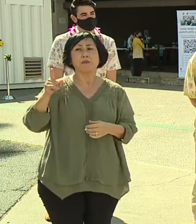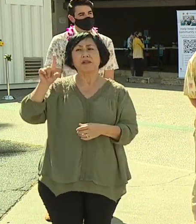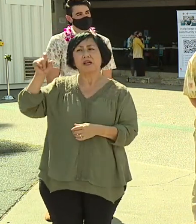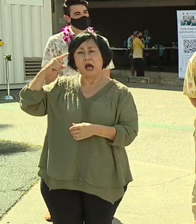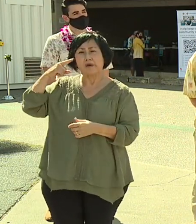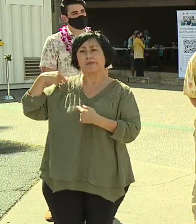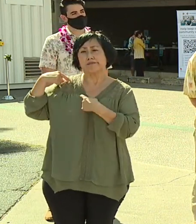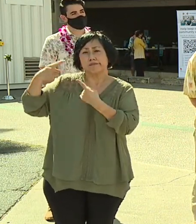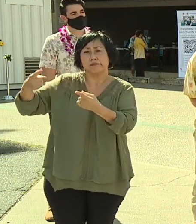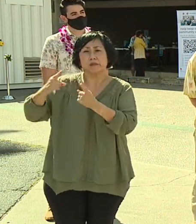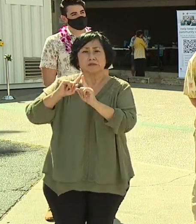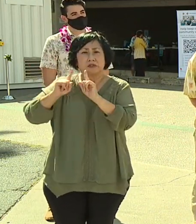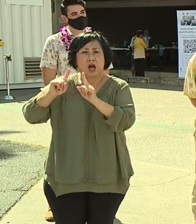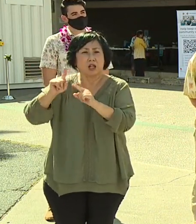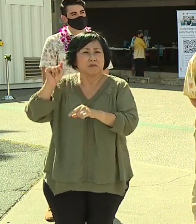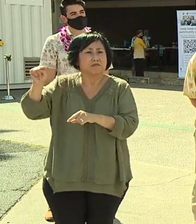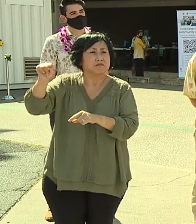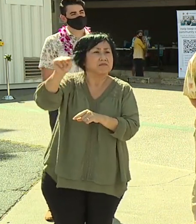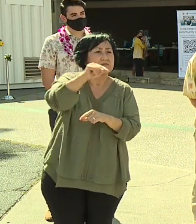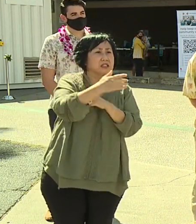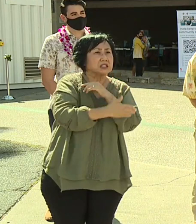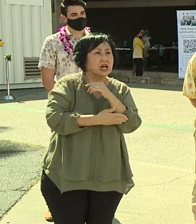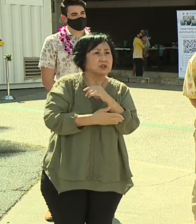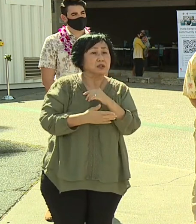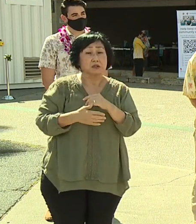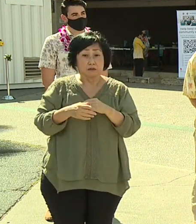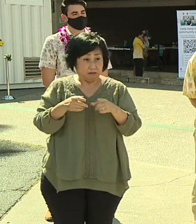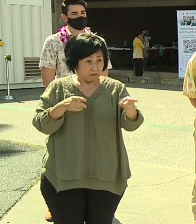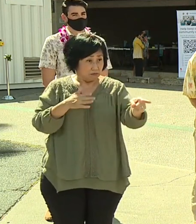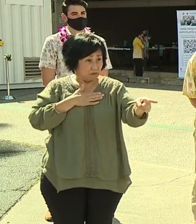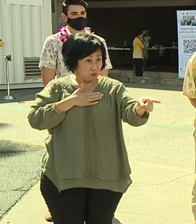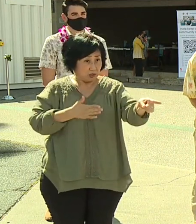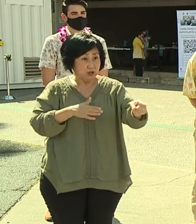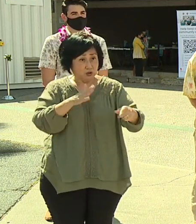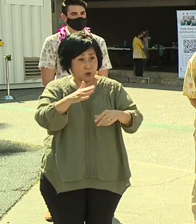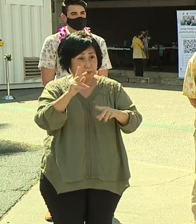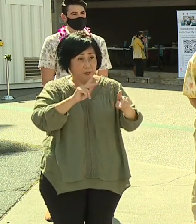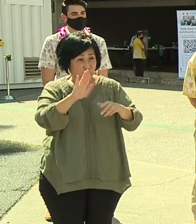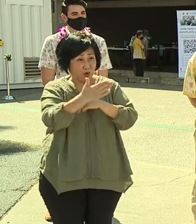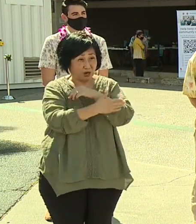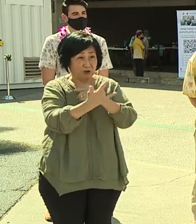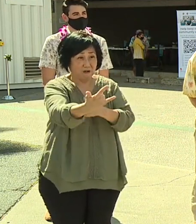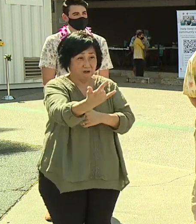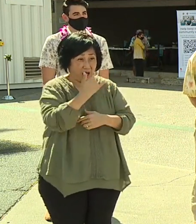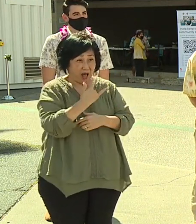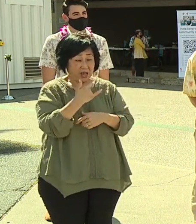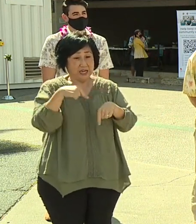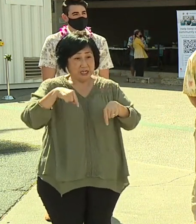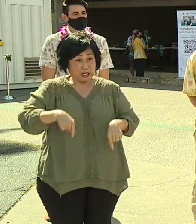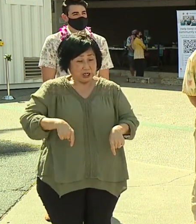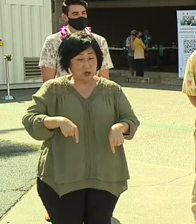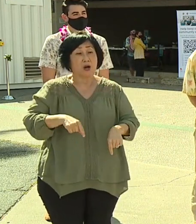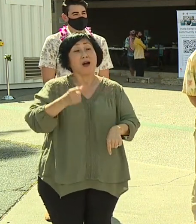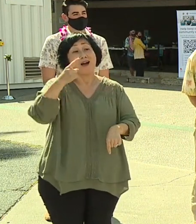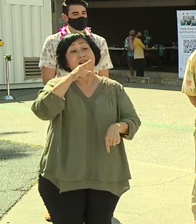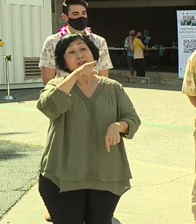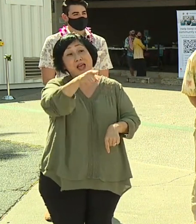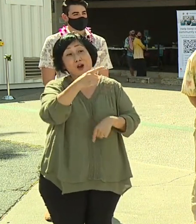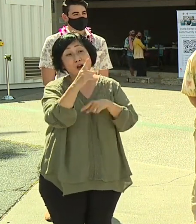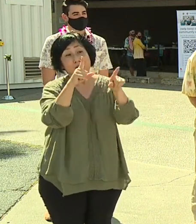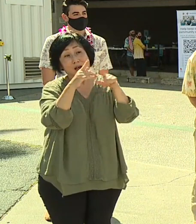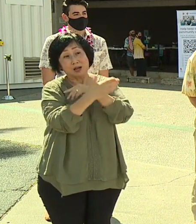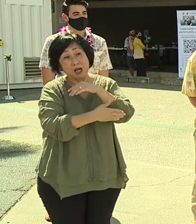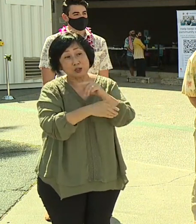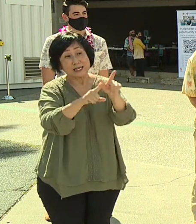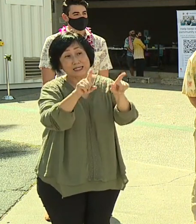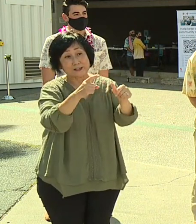talking with other countries as well to see if they would agree to allow people to travel here and get out of quarantine here if they get a pretest approved by the